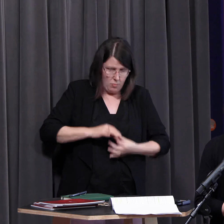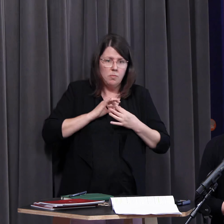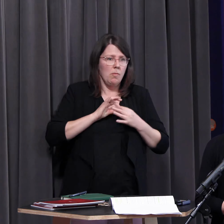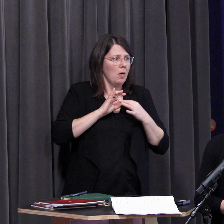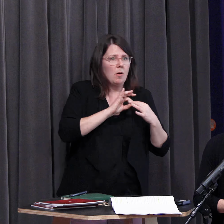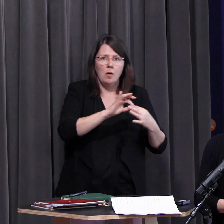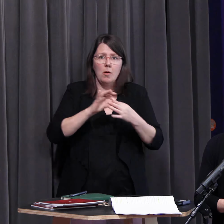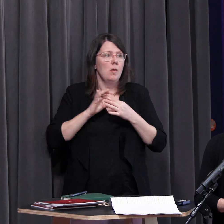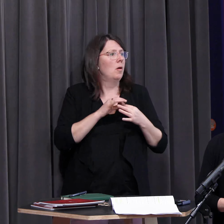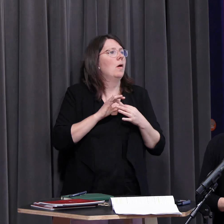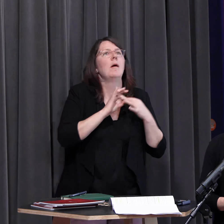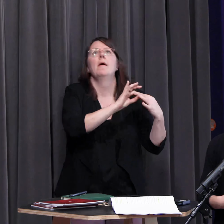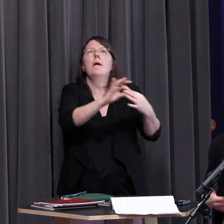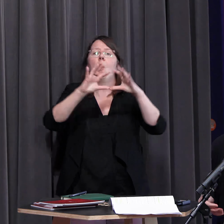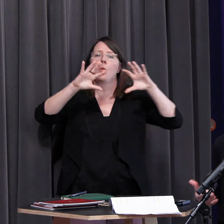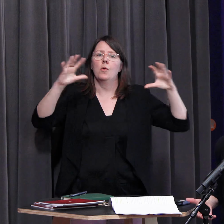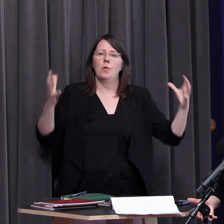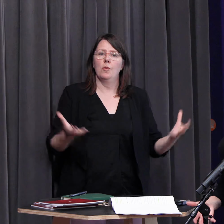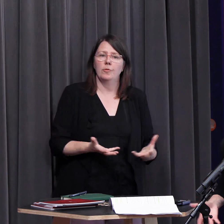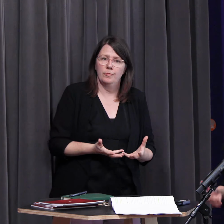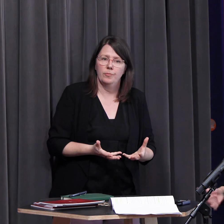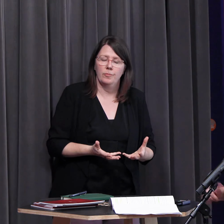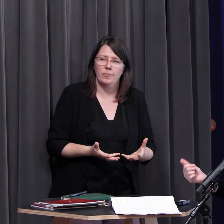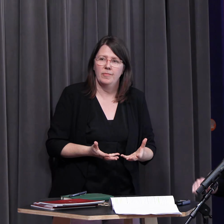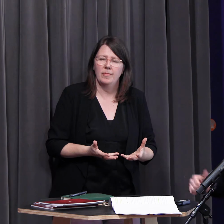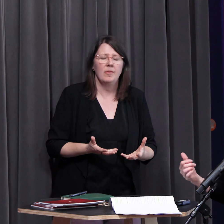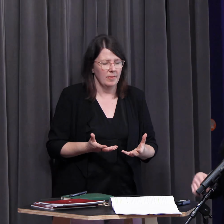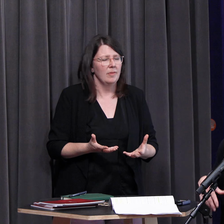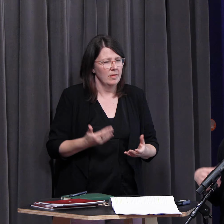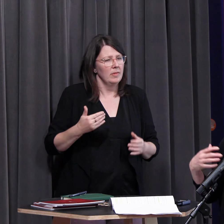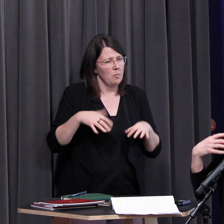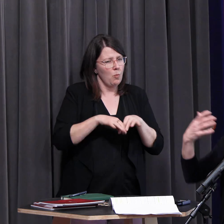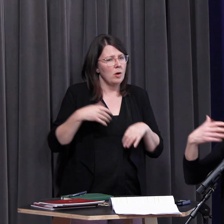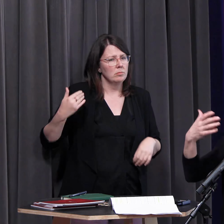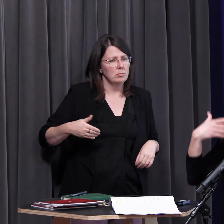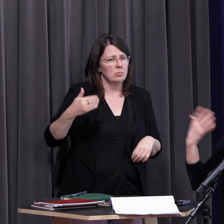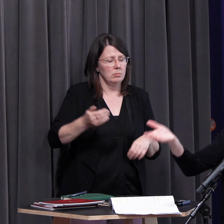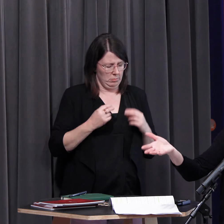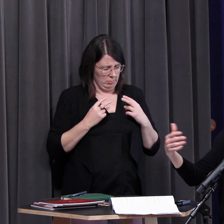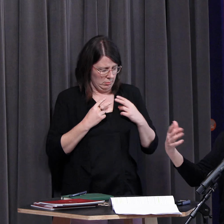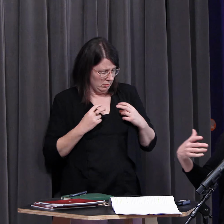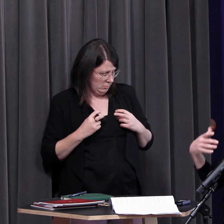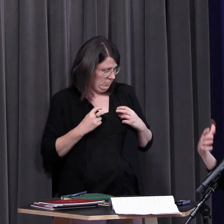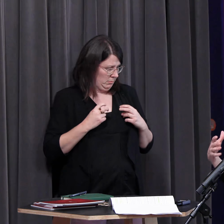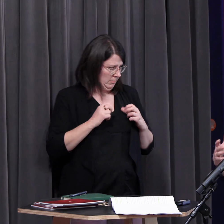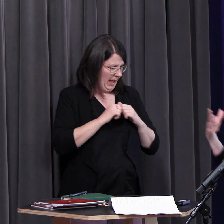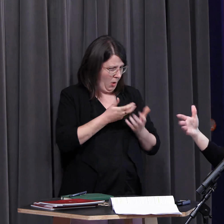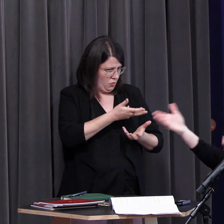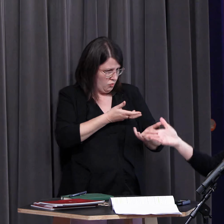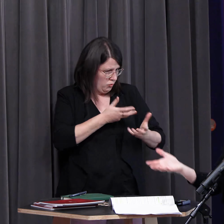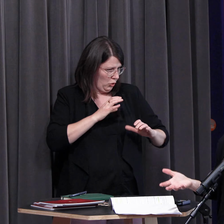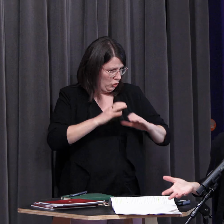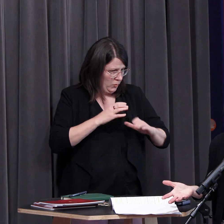us. And that we need to check in to see how are we doing. How are we doing? How are you doing? And how are